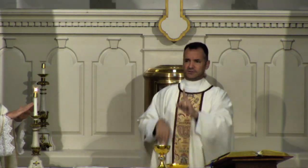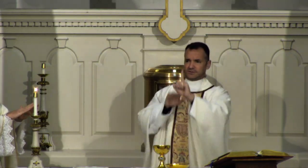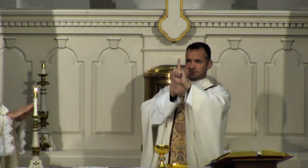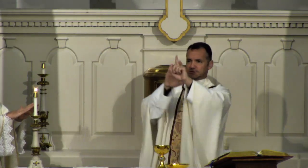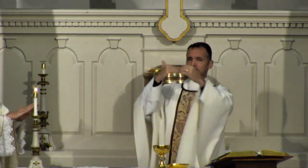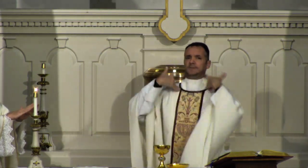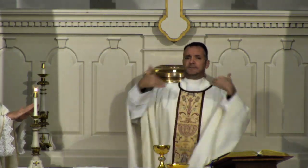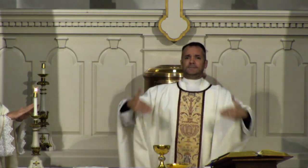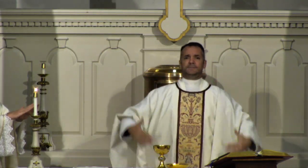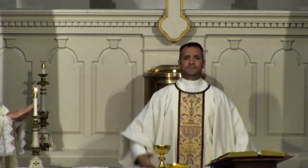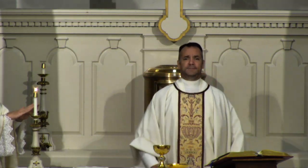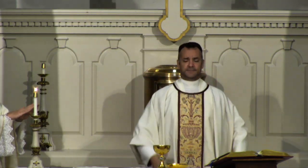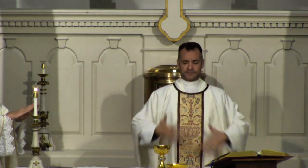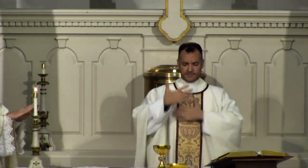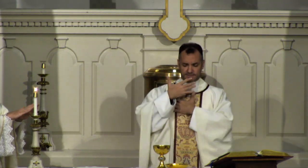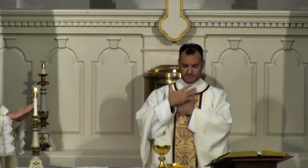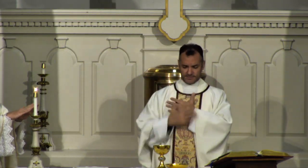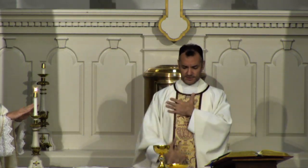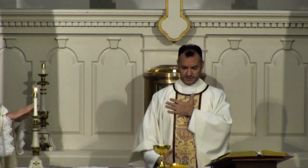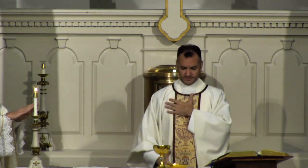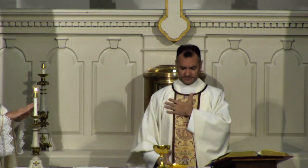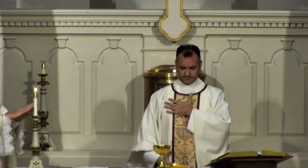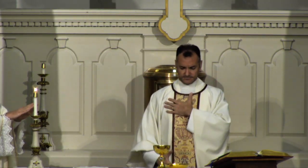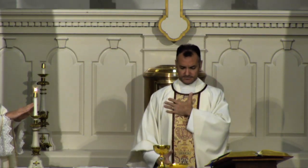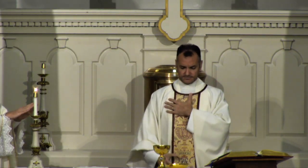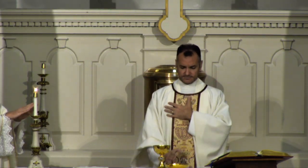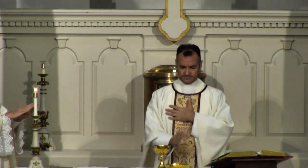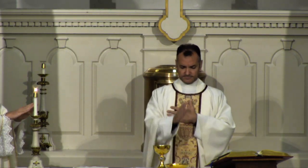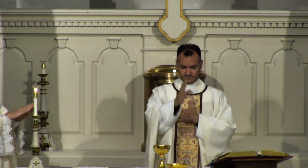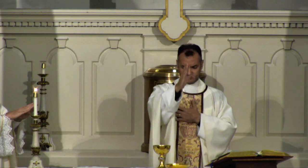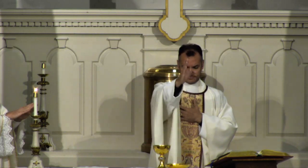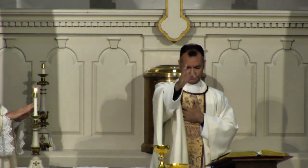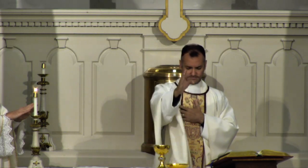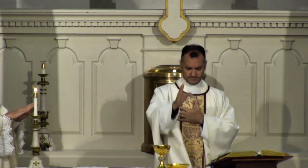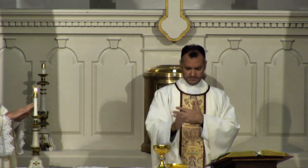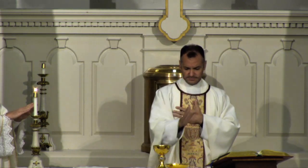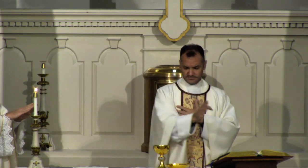blood of our Lord Jesus Christ.